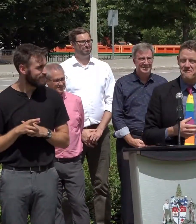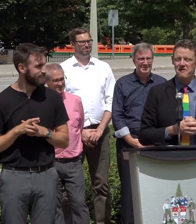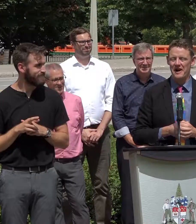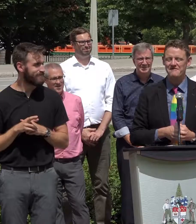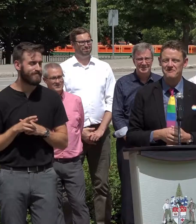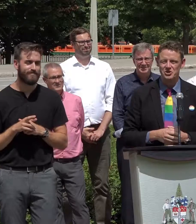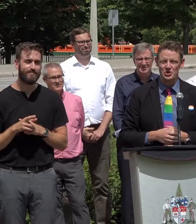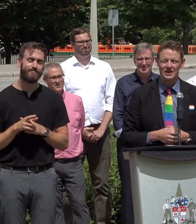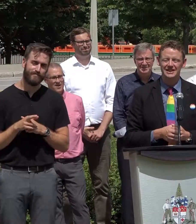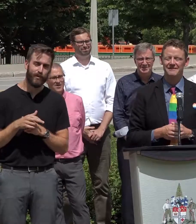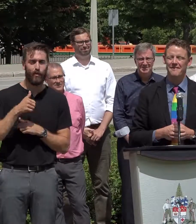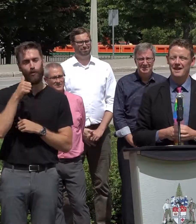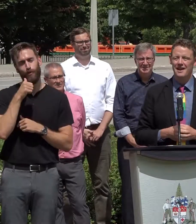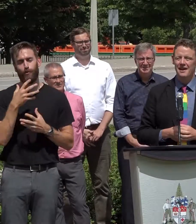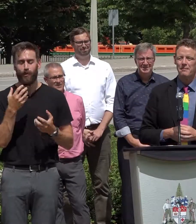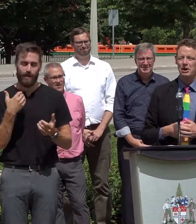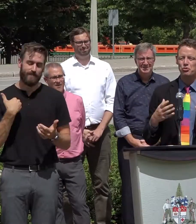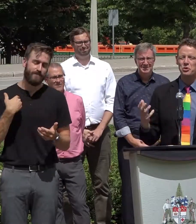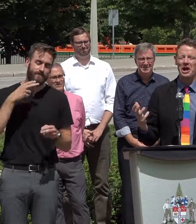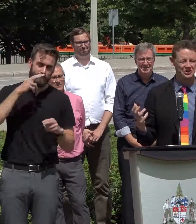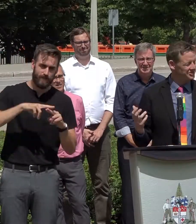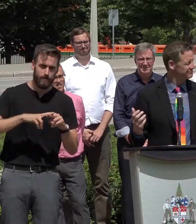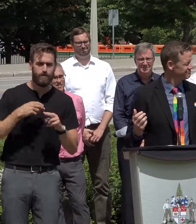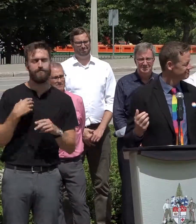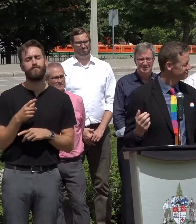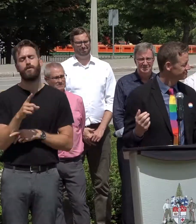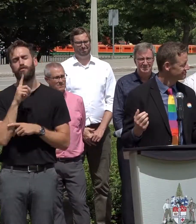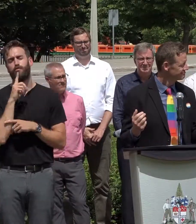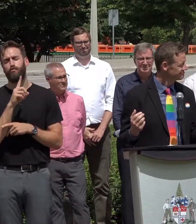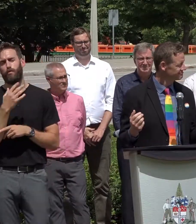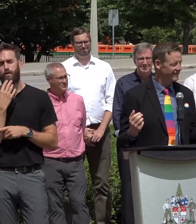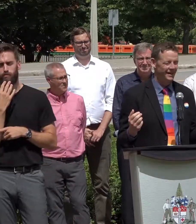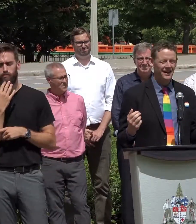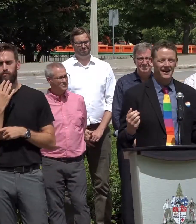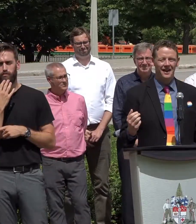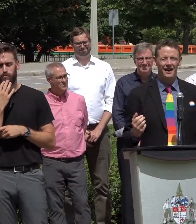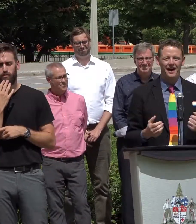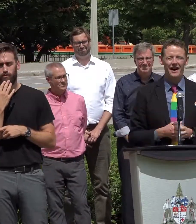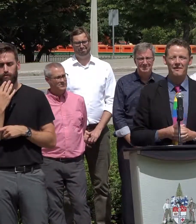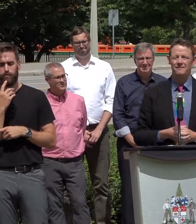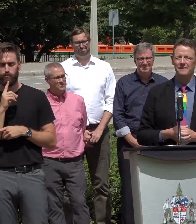want to have fun, for sure, but true colors.